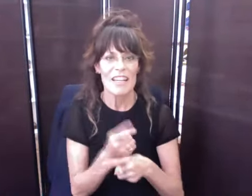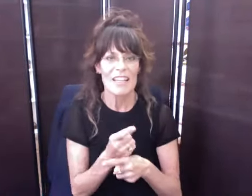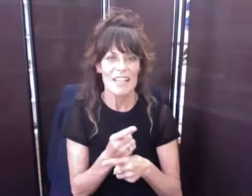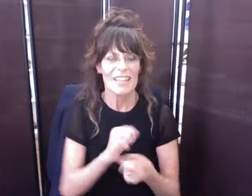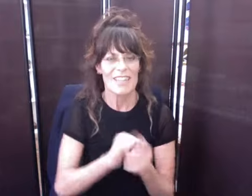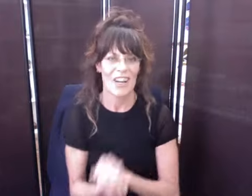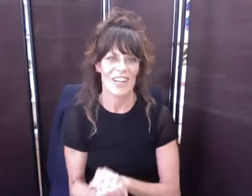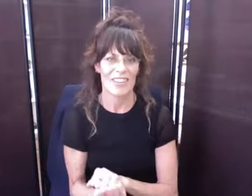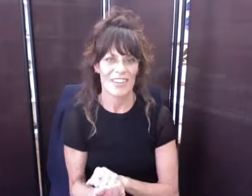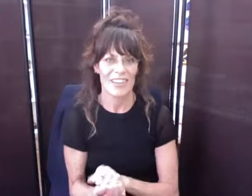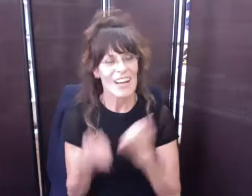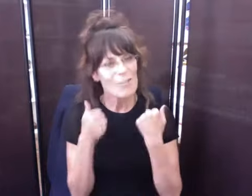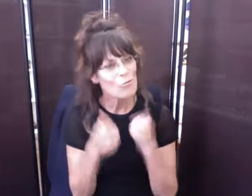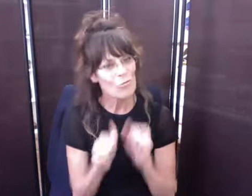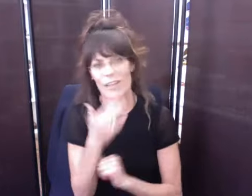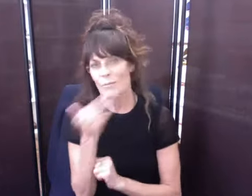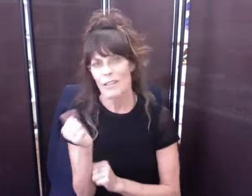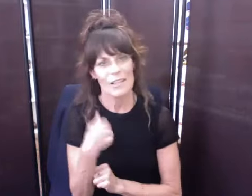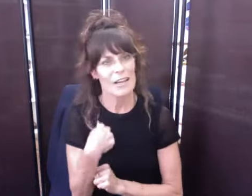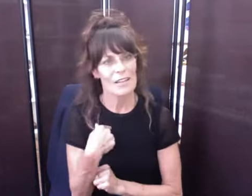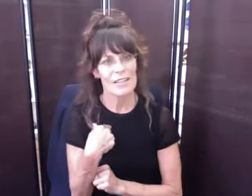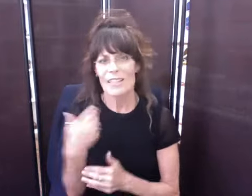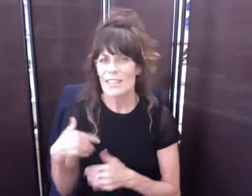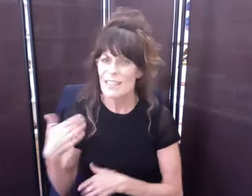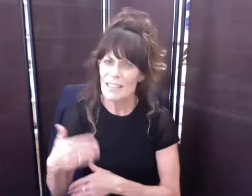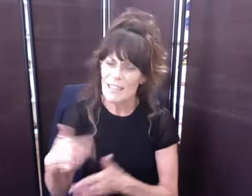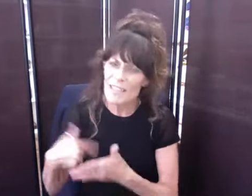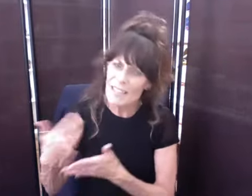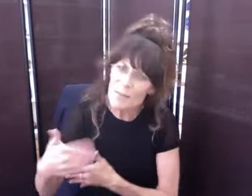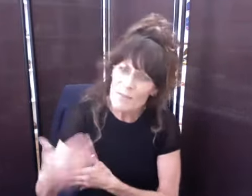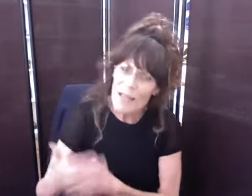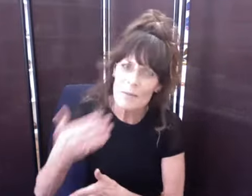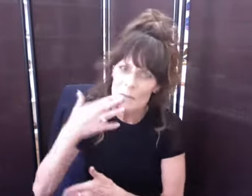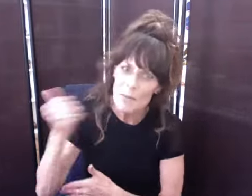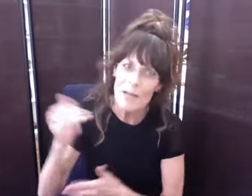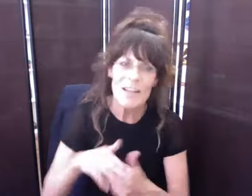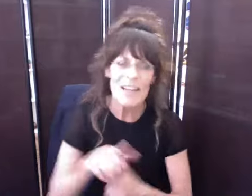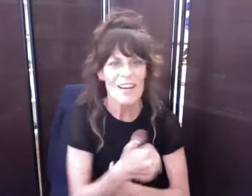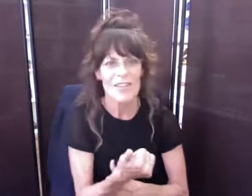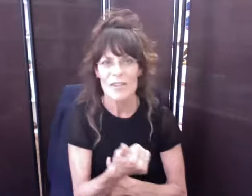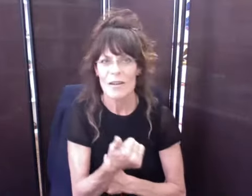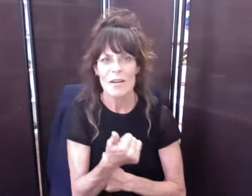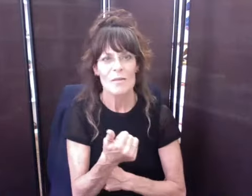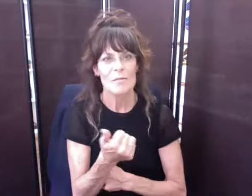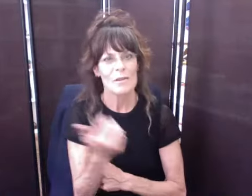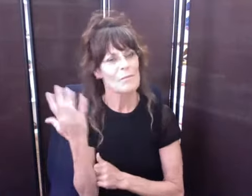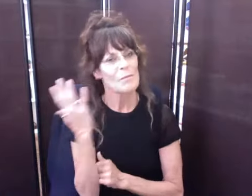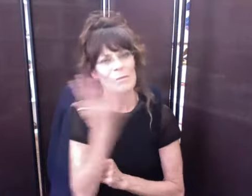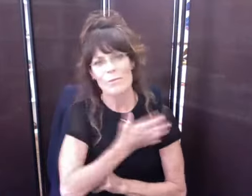tried to do that as best I could. Some were better than others, but for the most part, it went astonishingly well. I wrote a letter to my